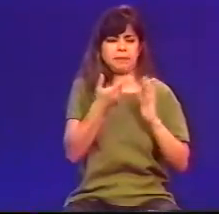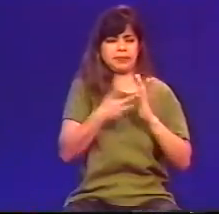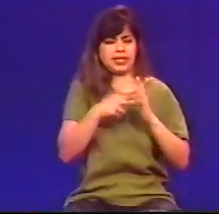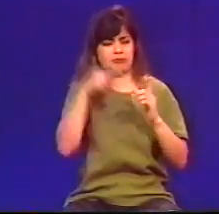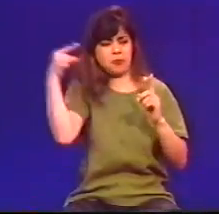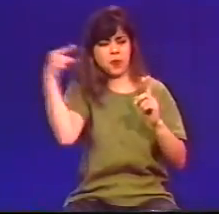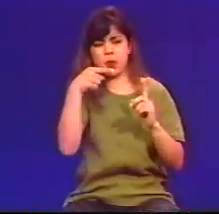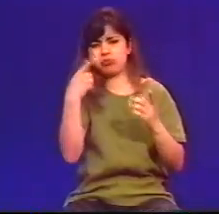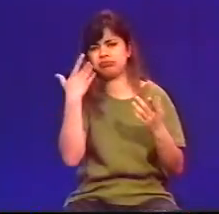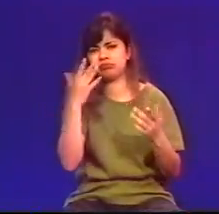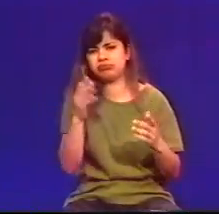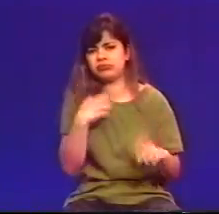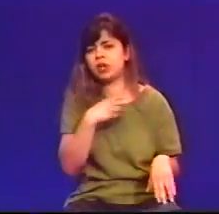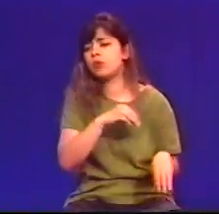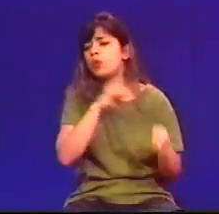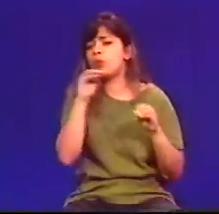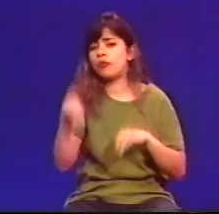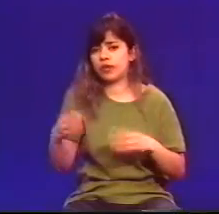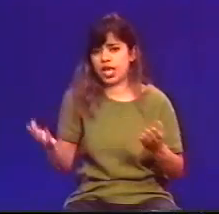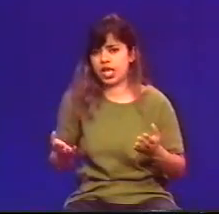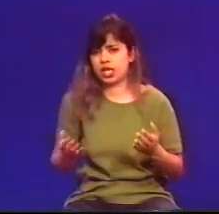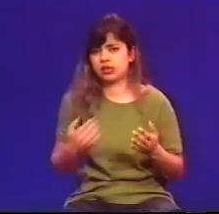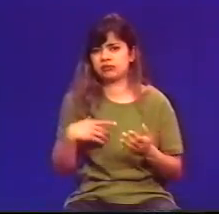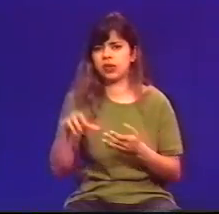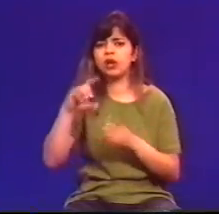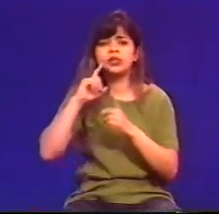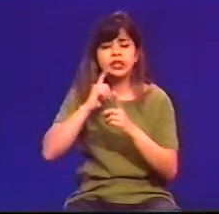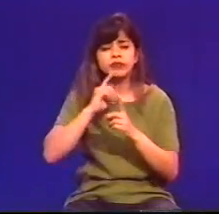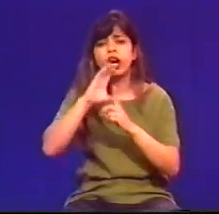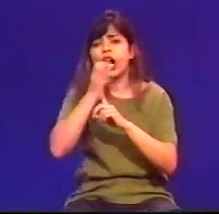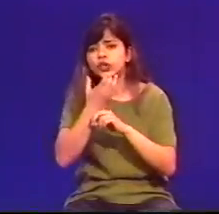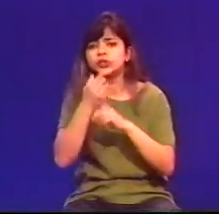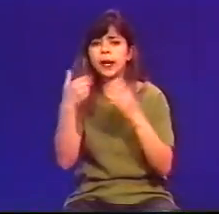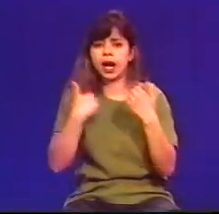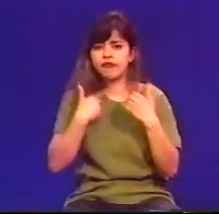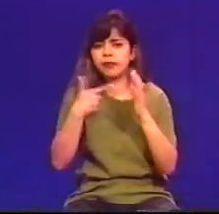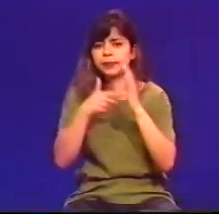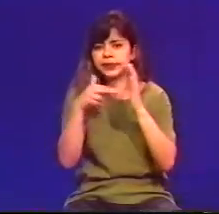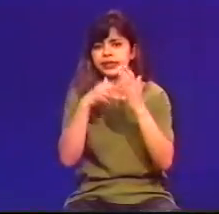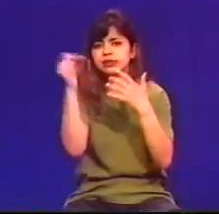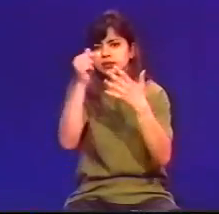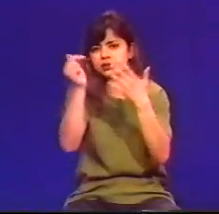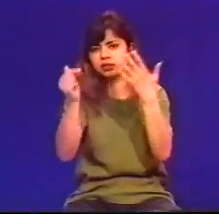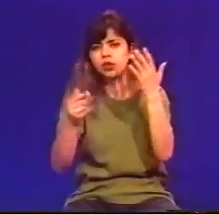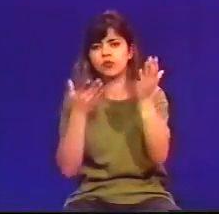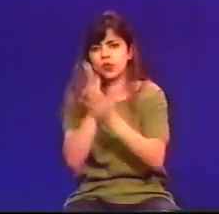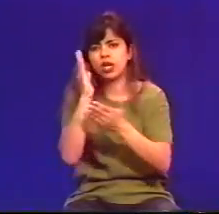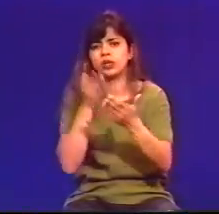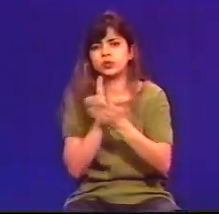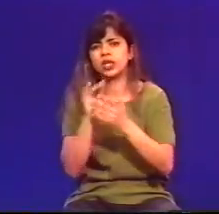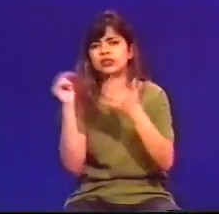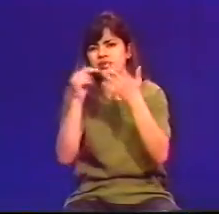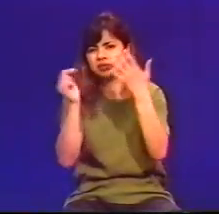to really define myself as culturally different from the other people in my country, even though they were hearing and I was